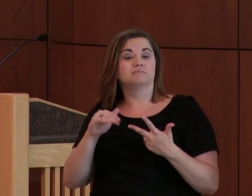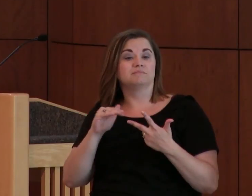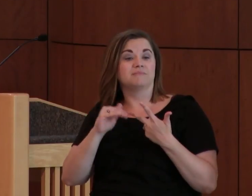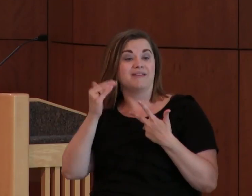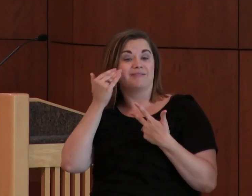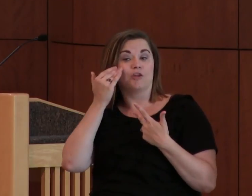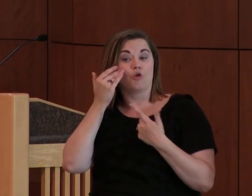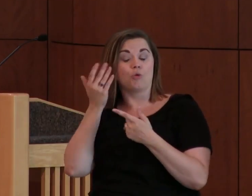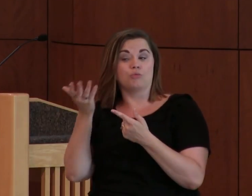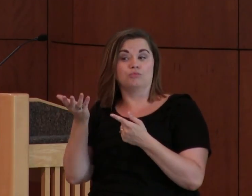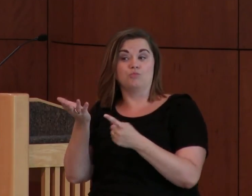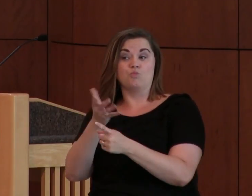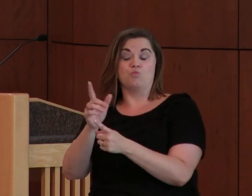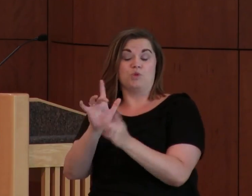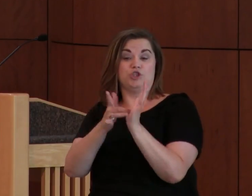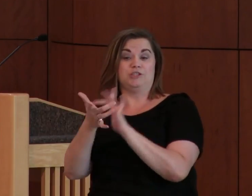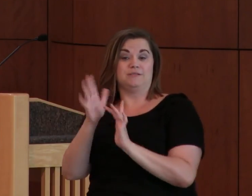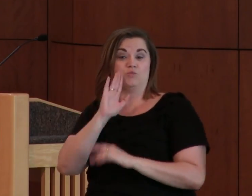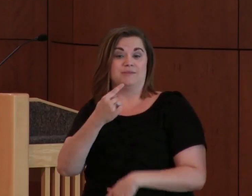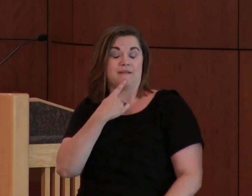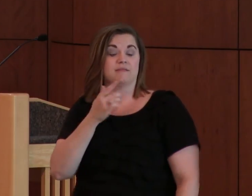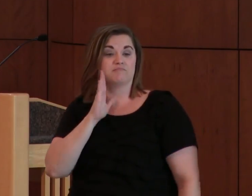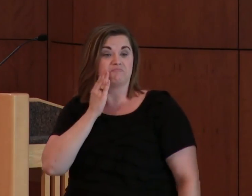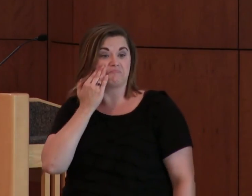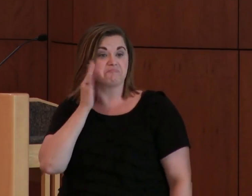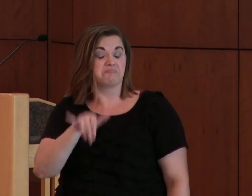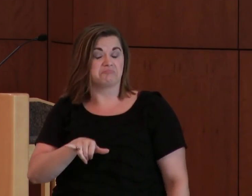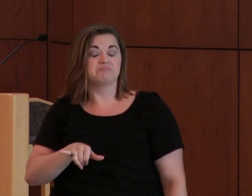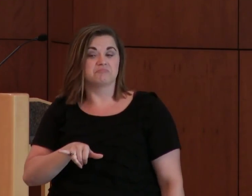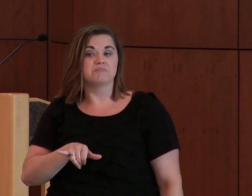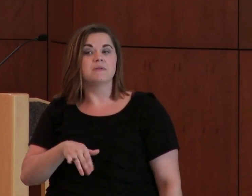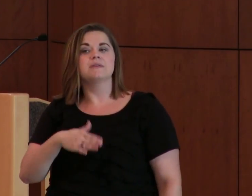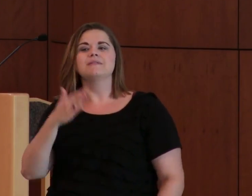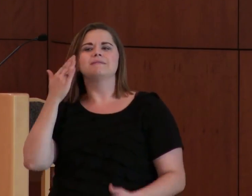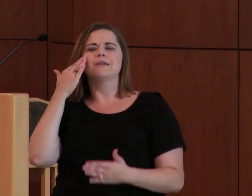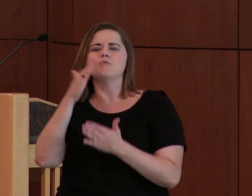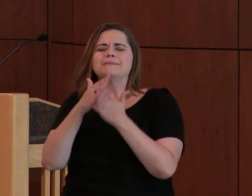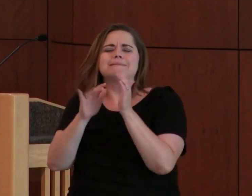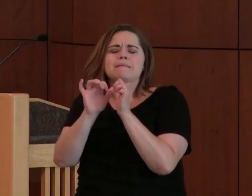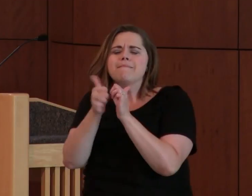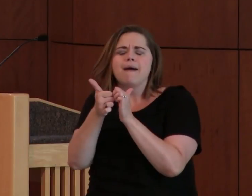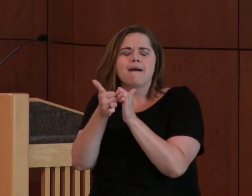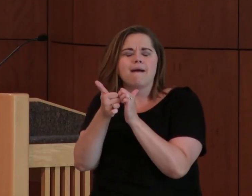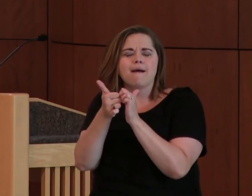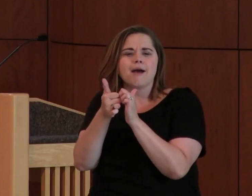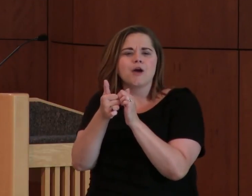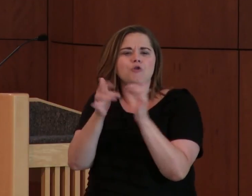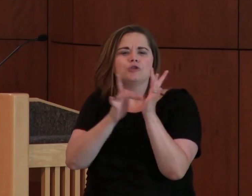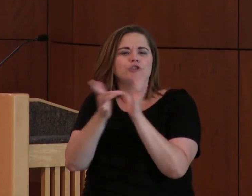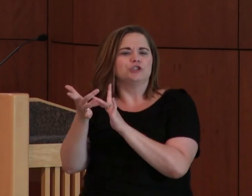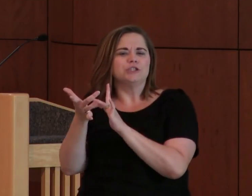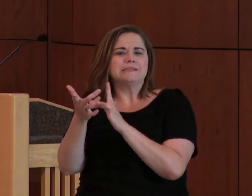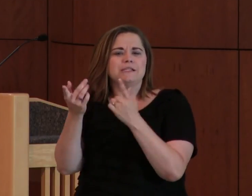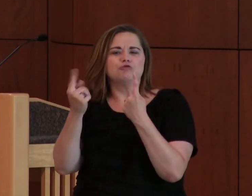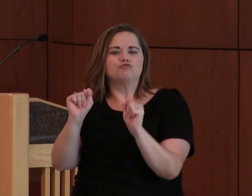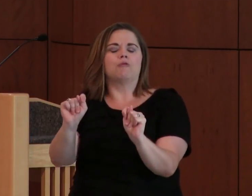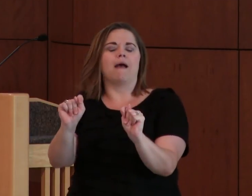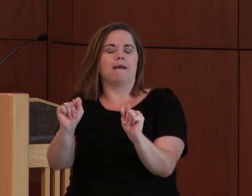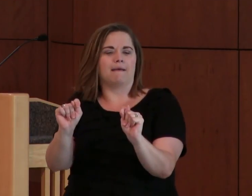what Jesus is going to say. They know that somehow Jesus is going to try to weasel out of doing